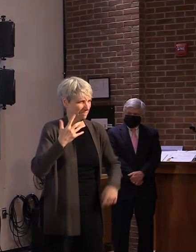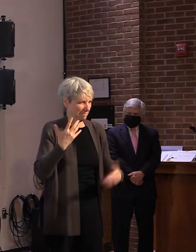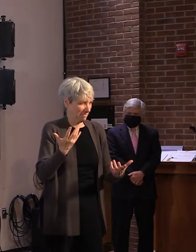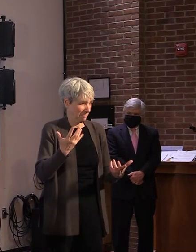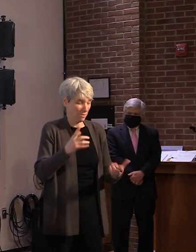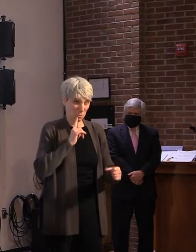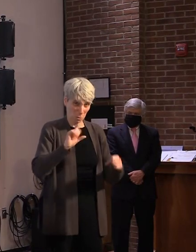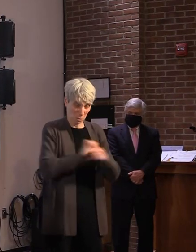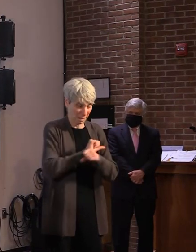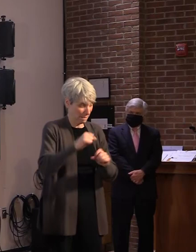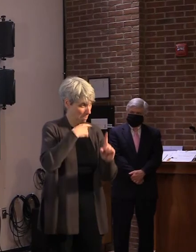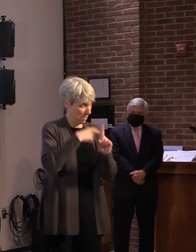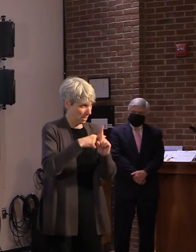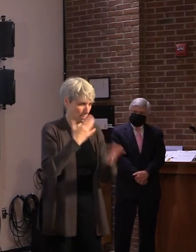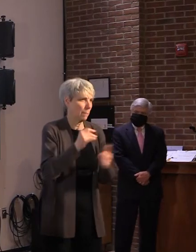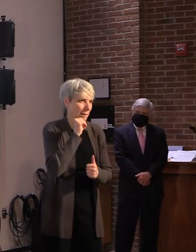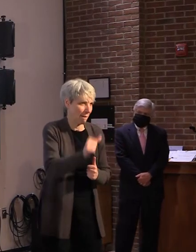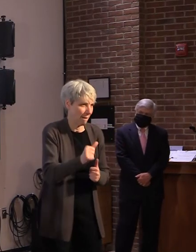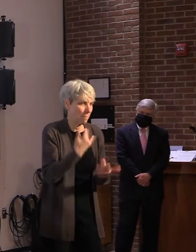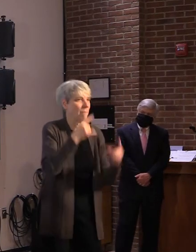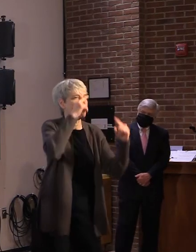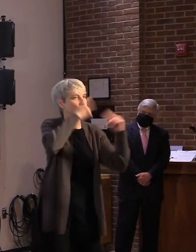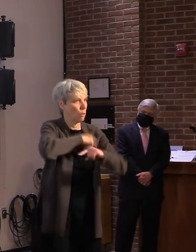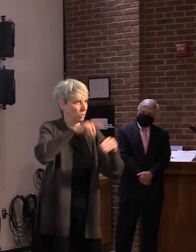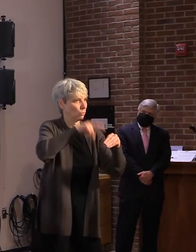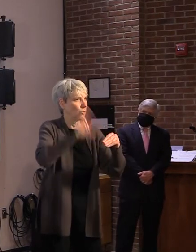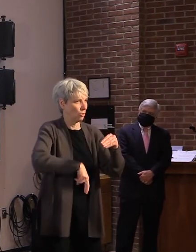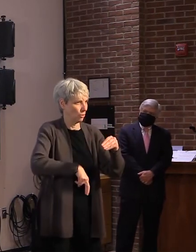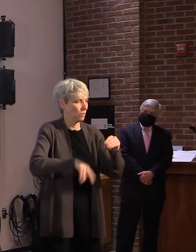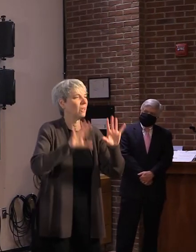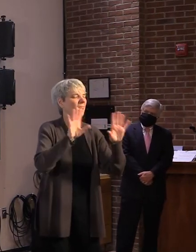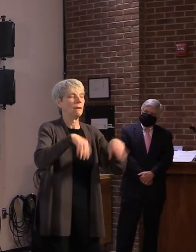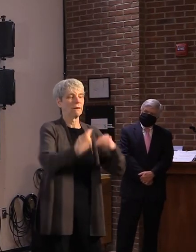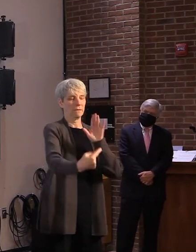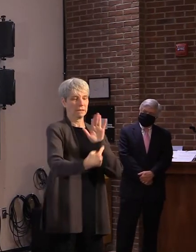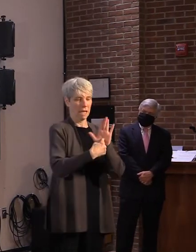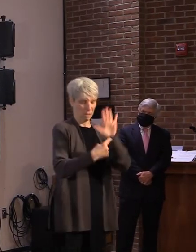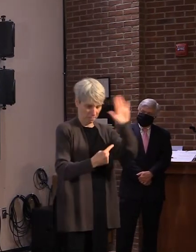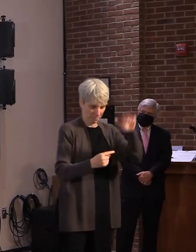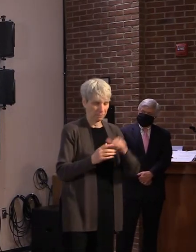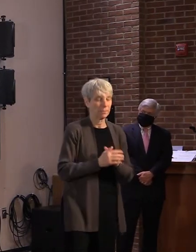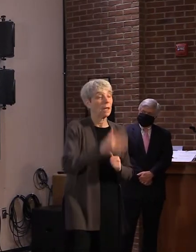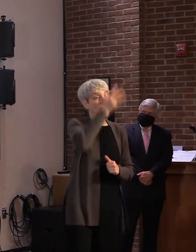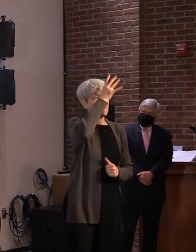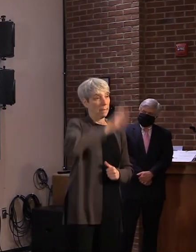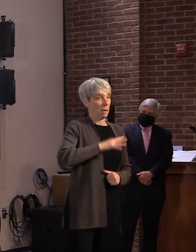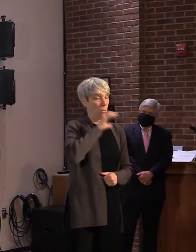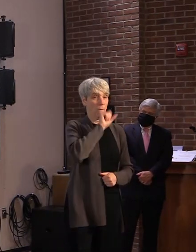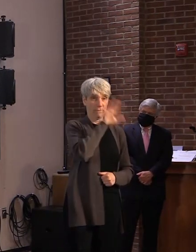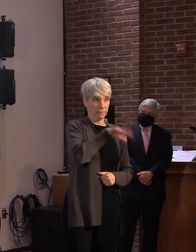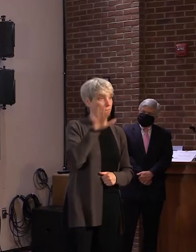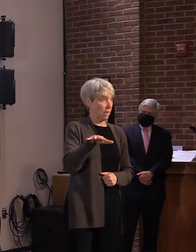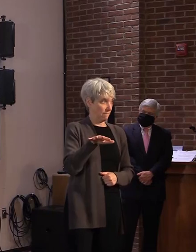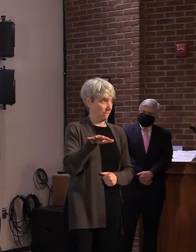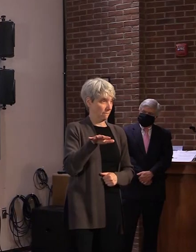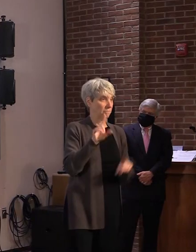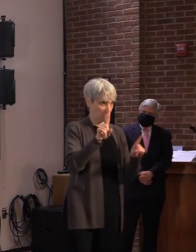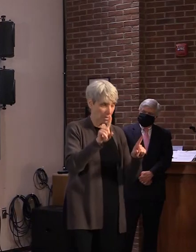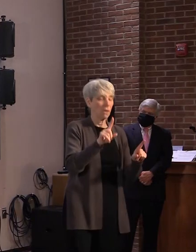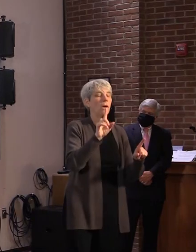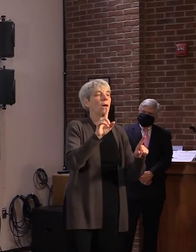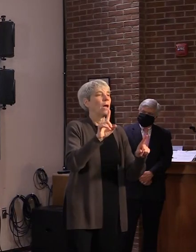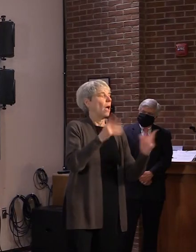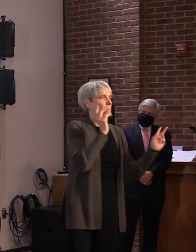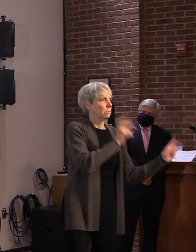give you a familiar example with a very common symptom. A 55-year-old man gets brought in by ambulance to the